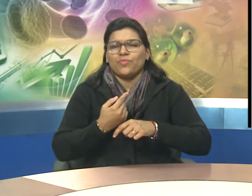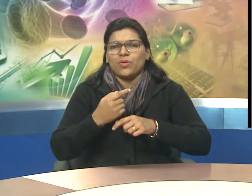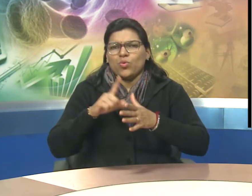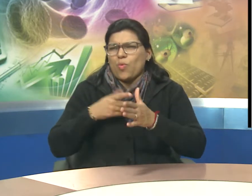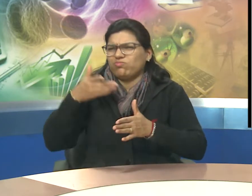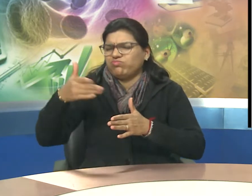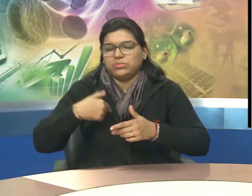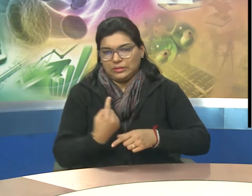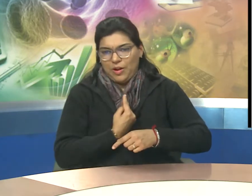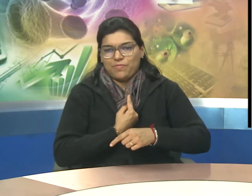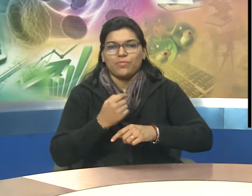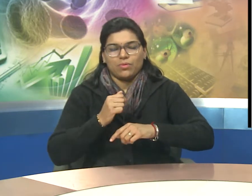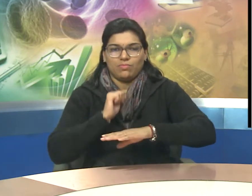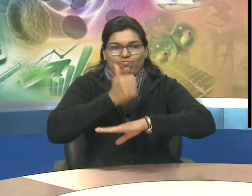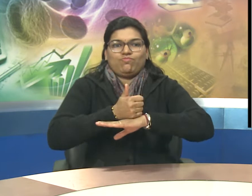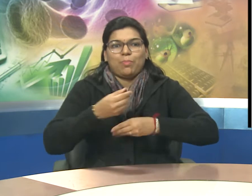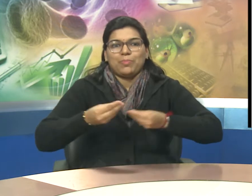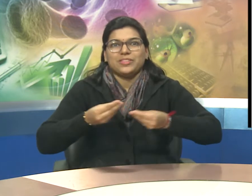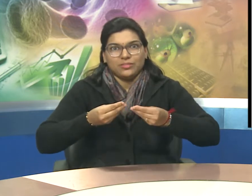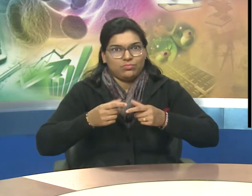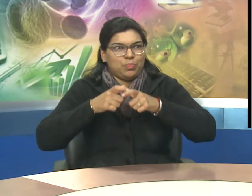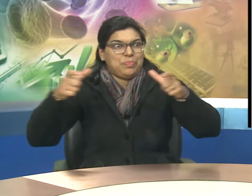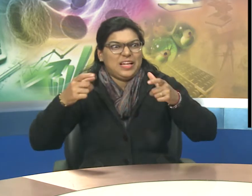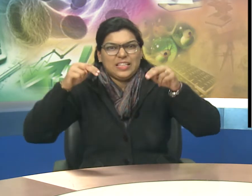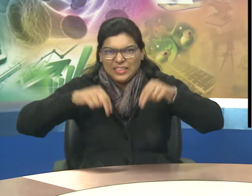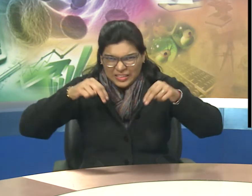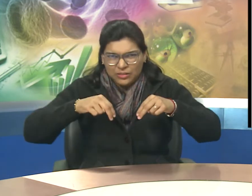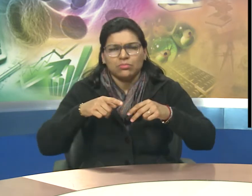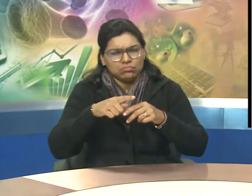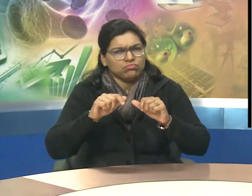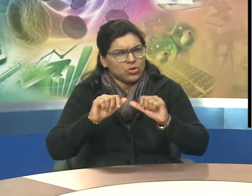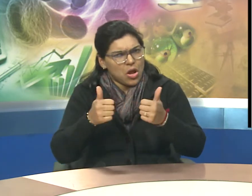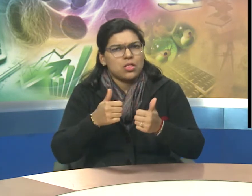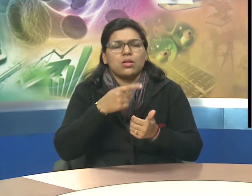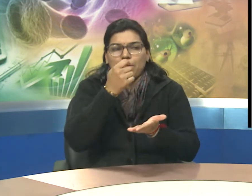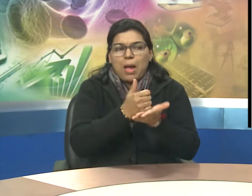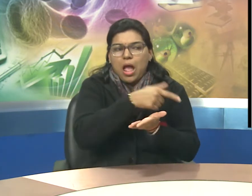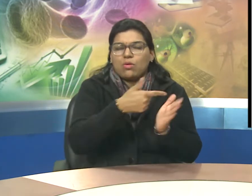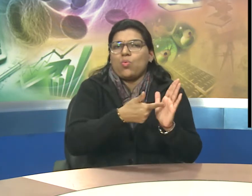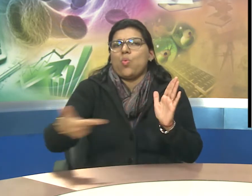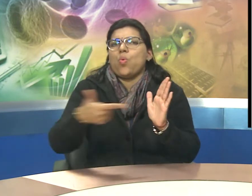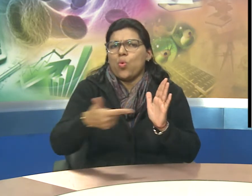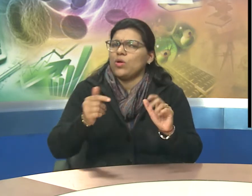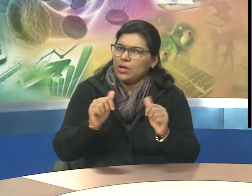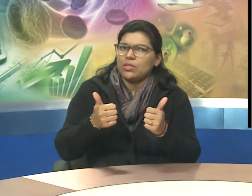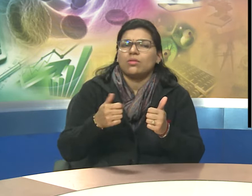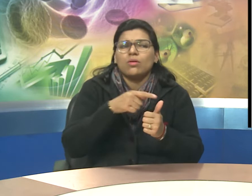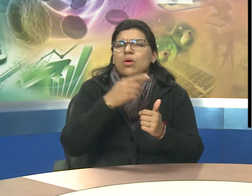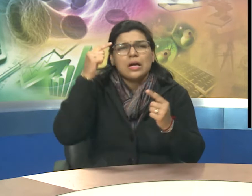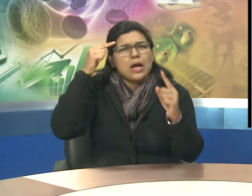farmers, small scale industries and self-employed people, as well